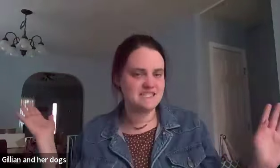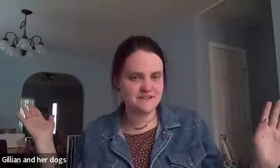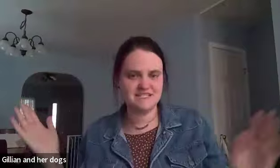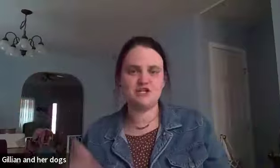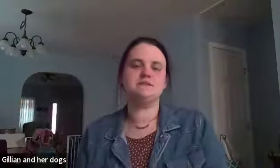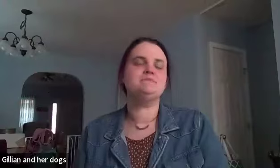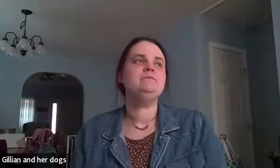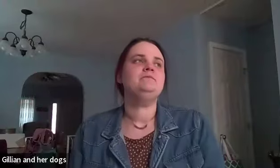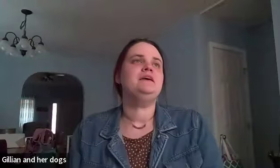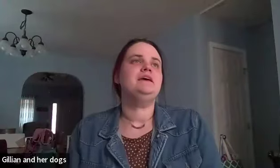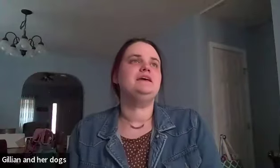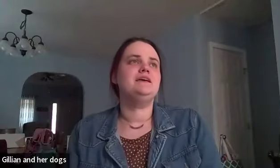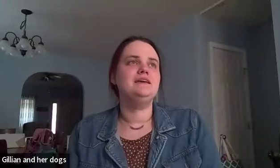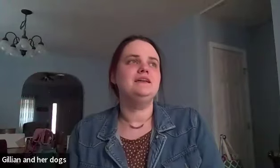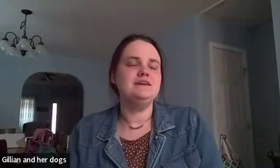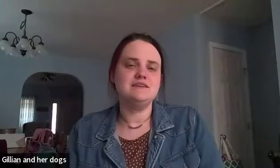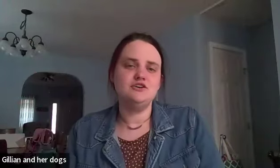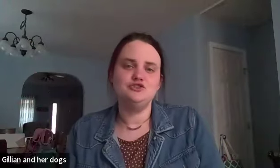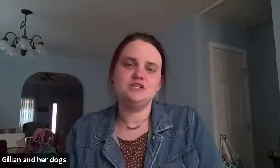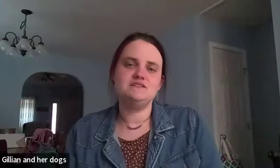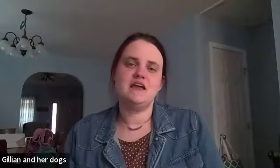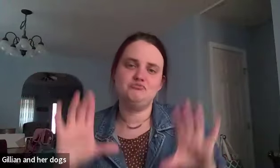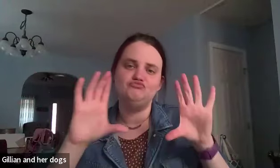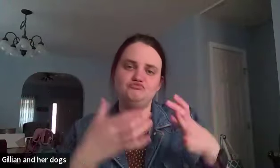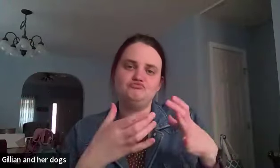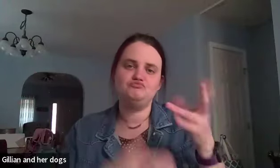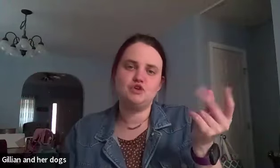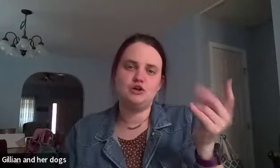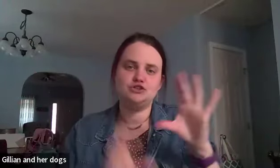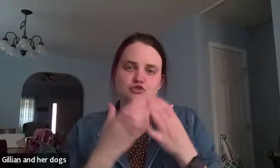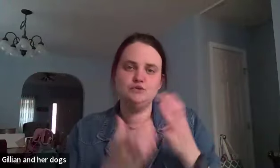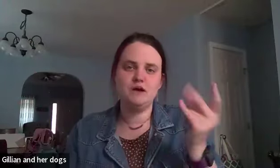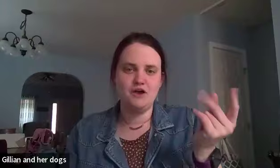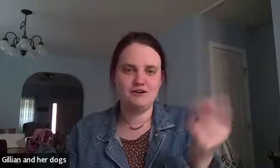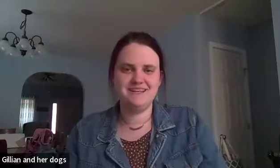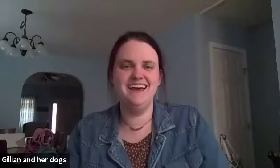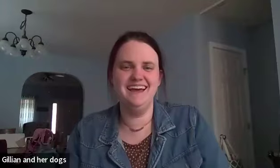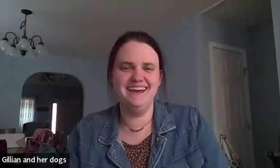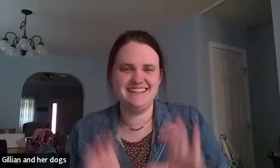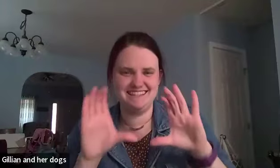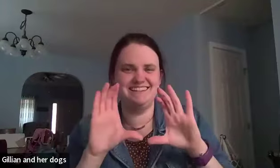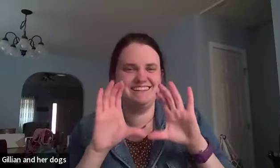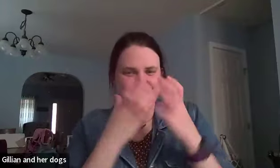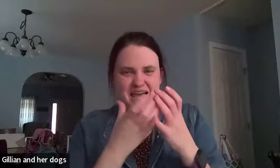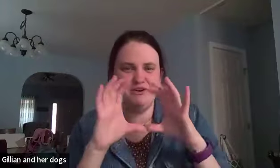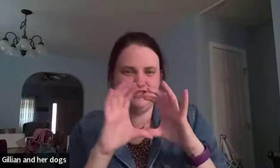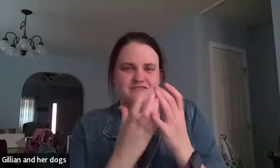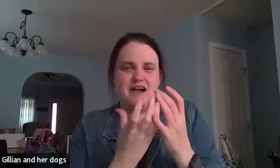fancy, fancy terms. In ASL, you just say dogs, group of dogs. It's literally just that motion of having